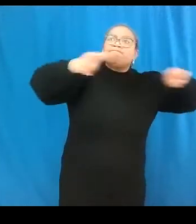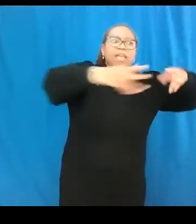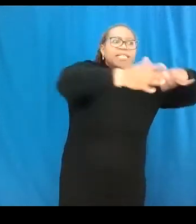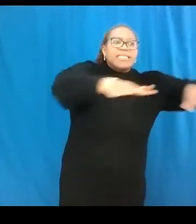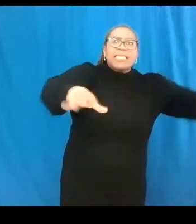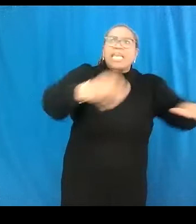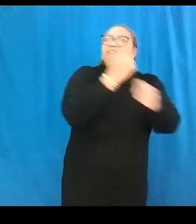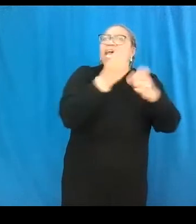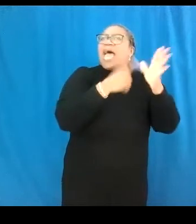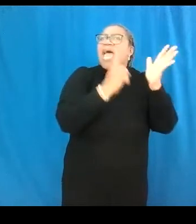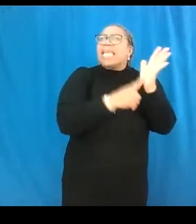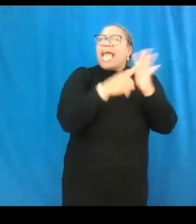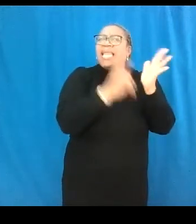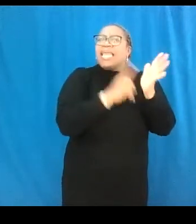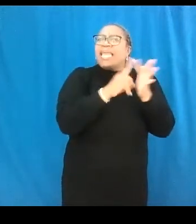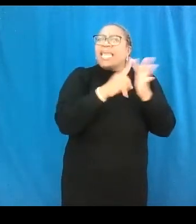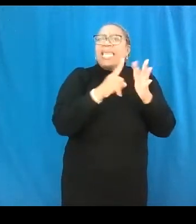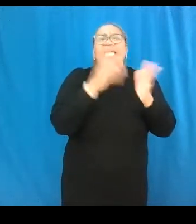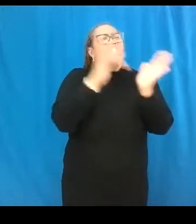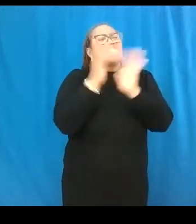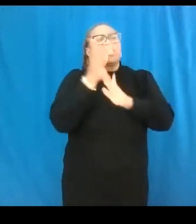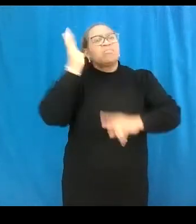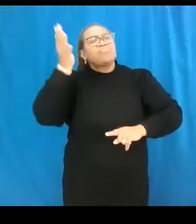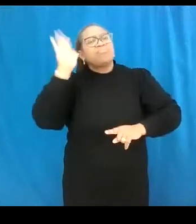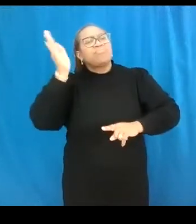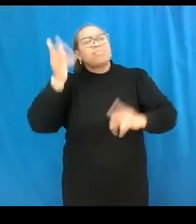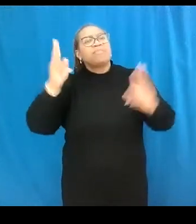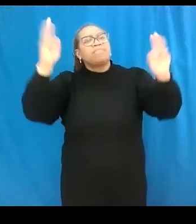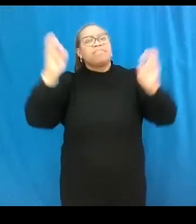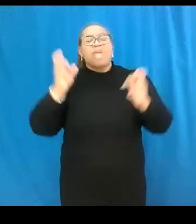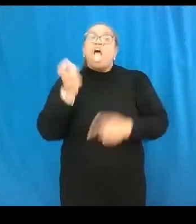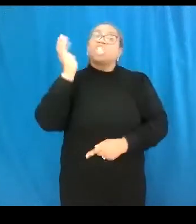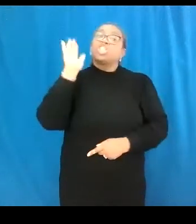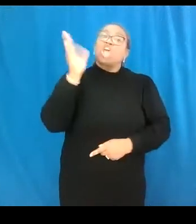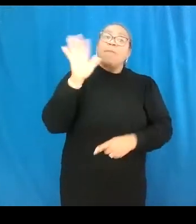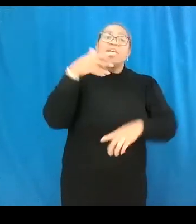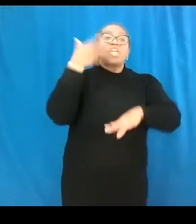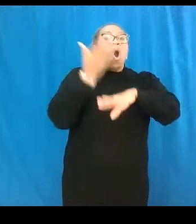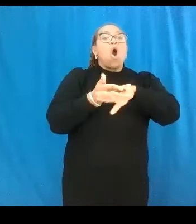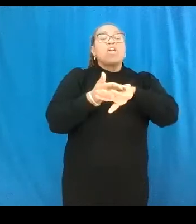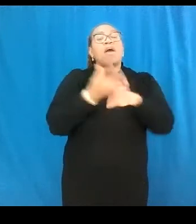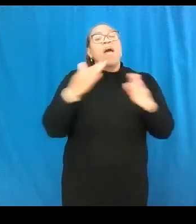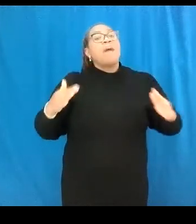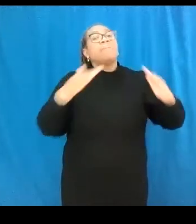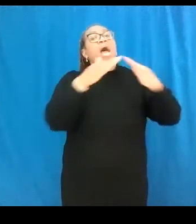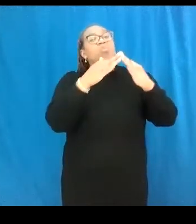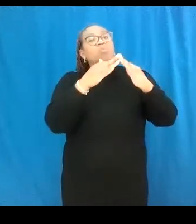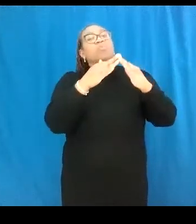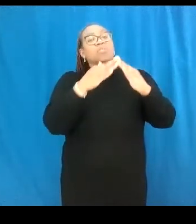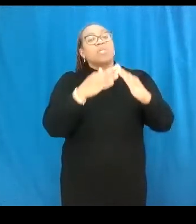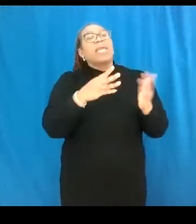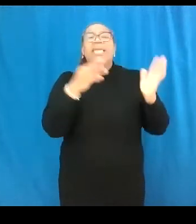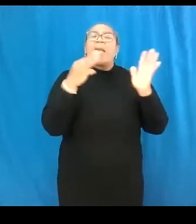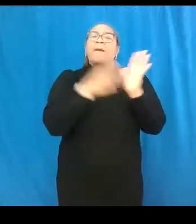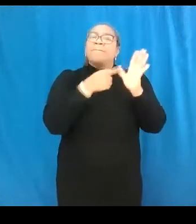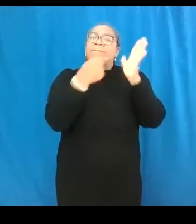he talks about it in a long, detailed talk called the Sermon on the Mount in Matthew chapter 5. And I like